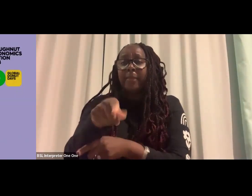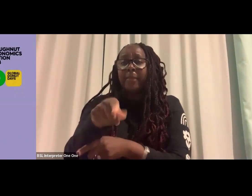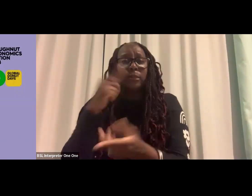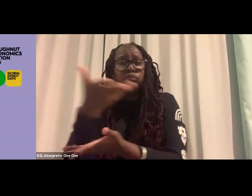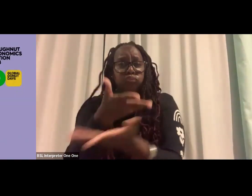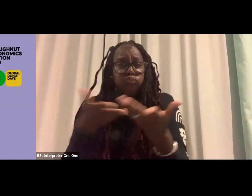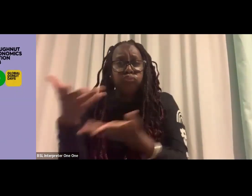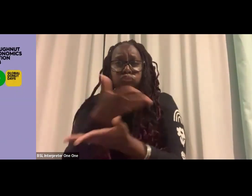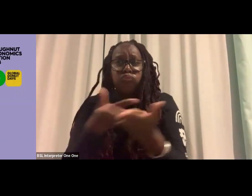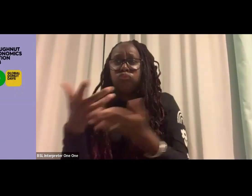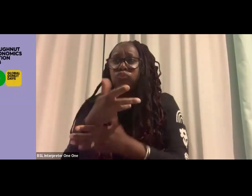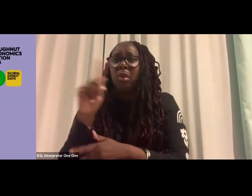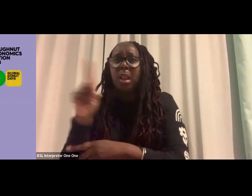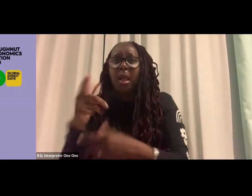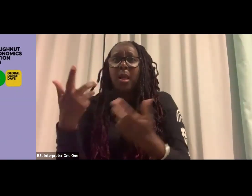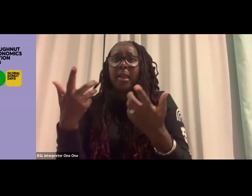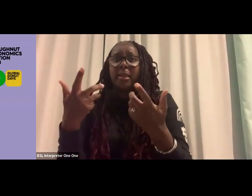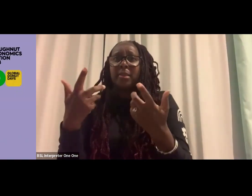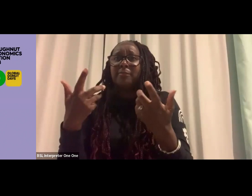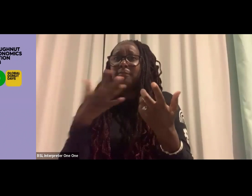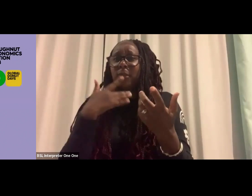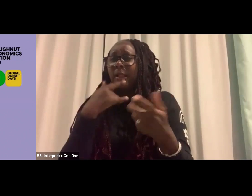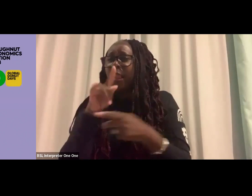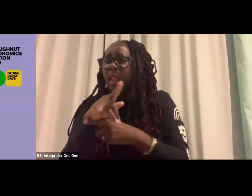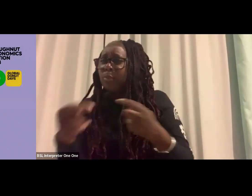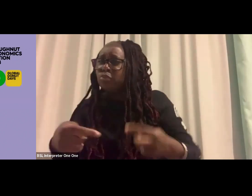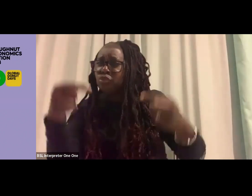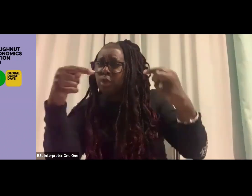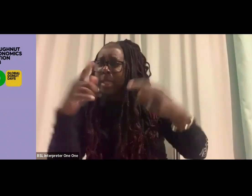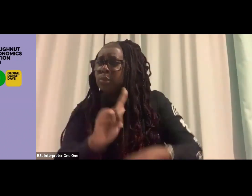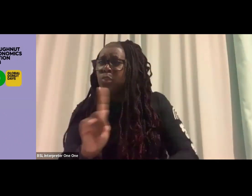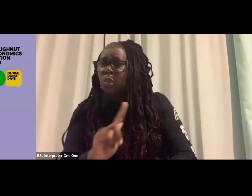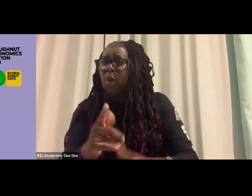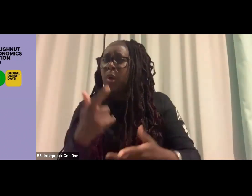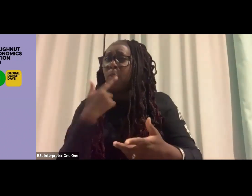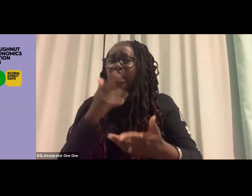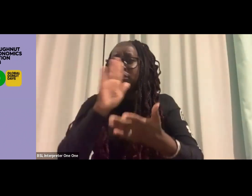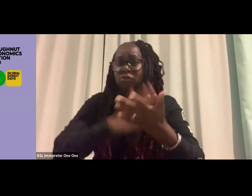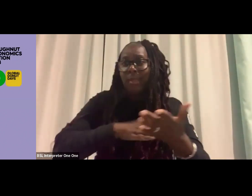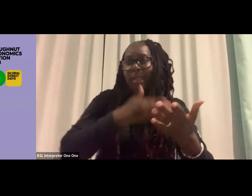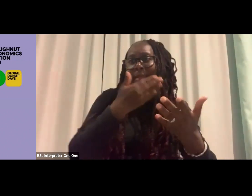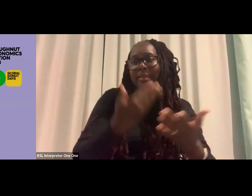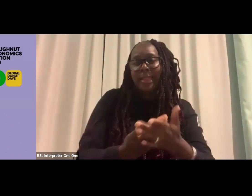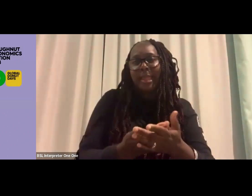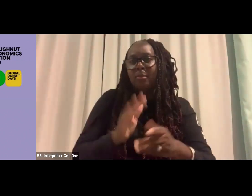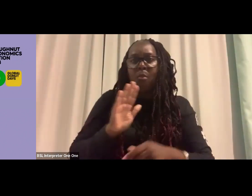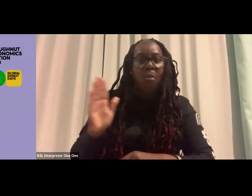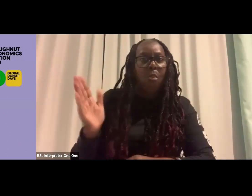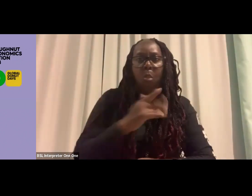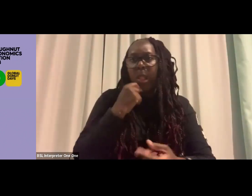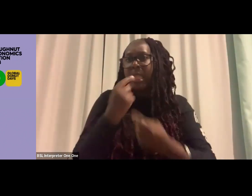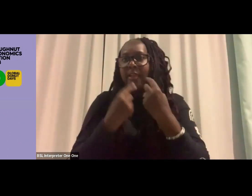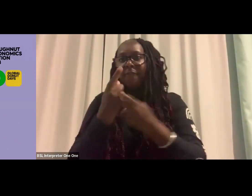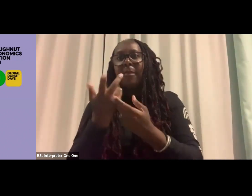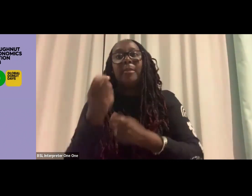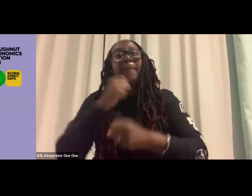conversation about what actually some of the practical challenges when we translate all this great ambition into